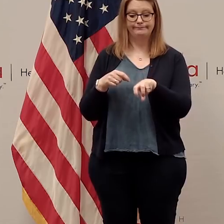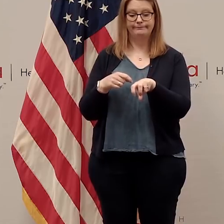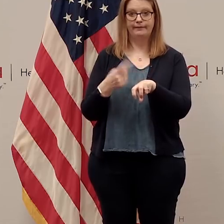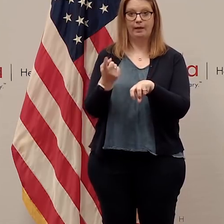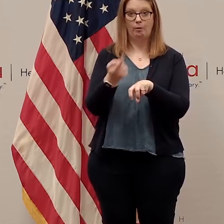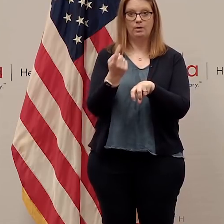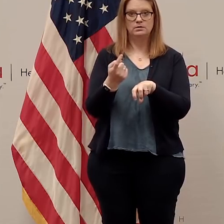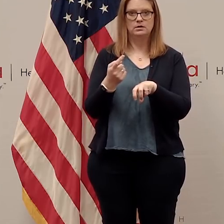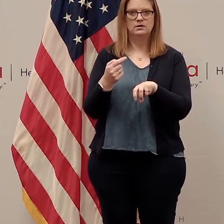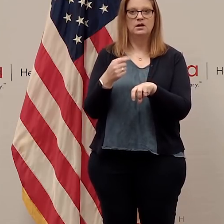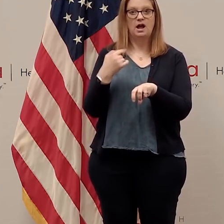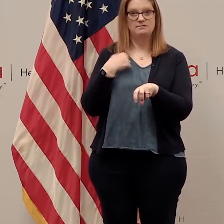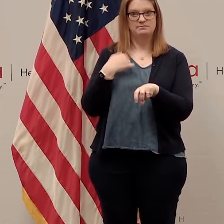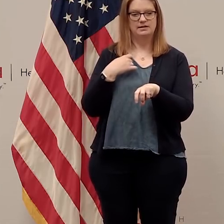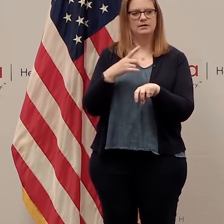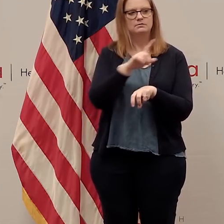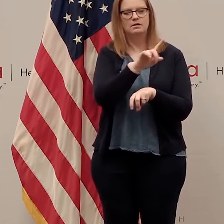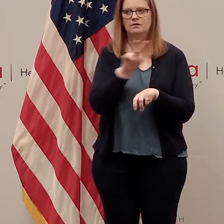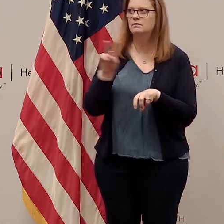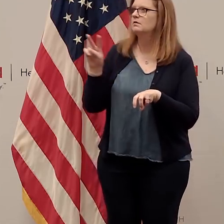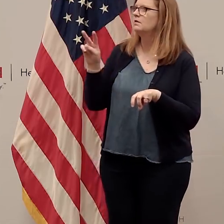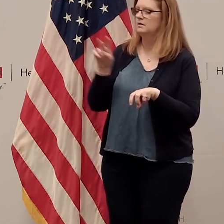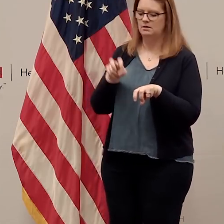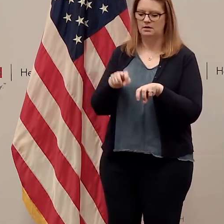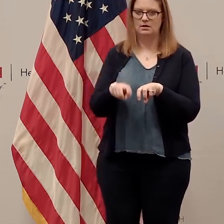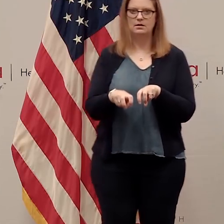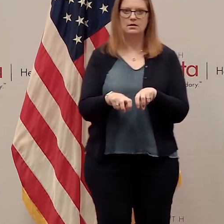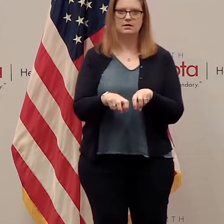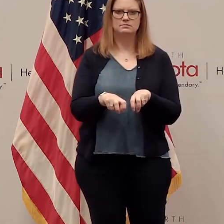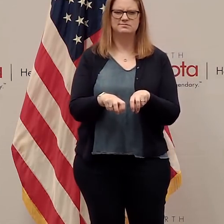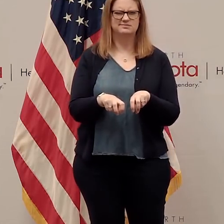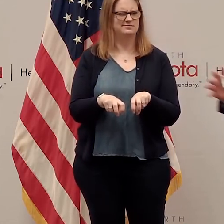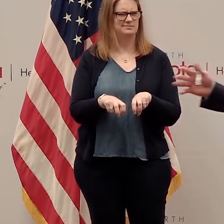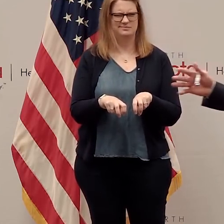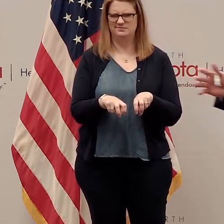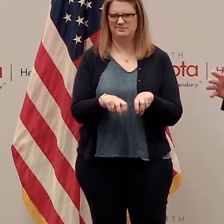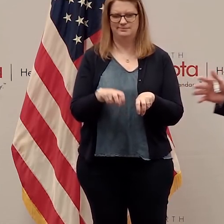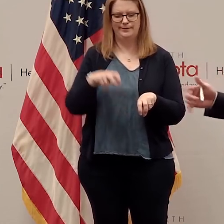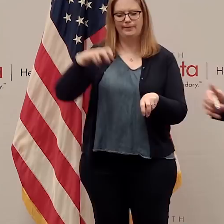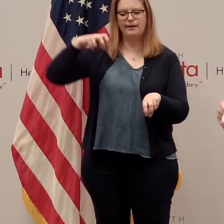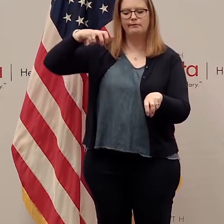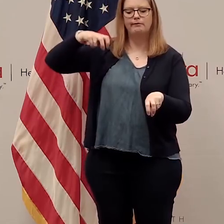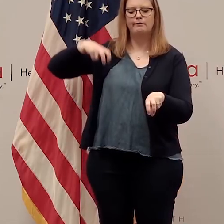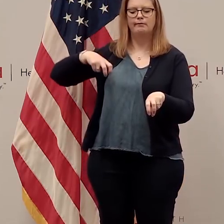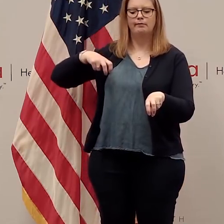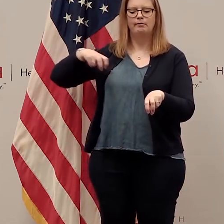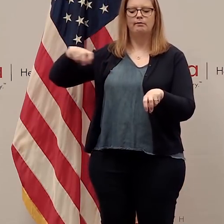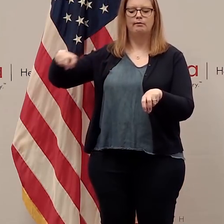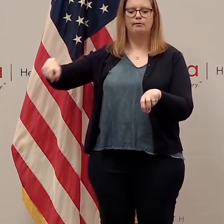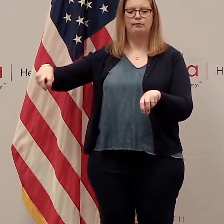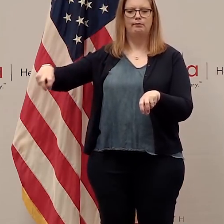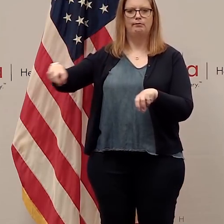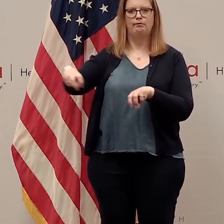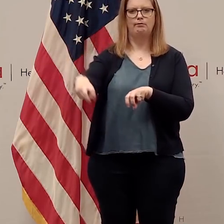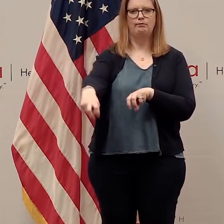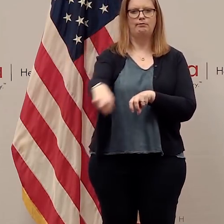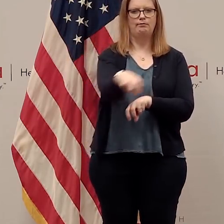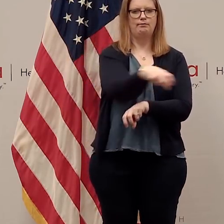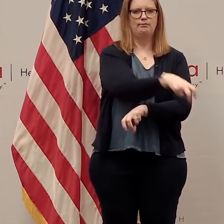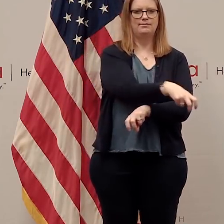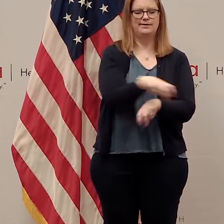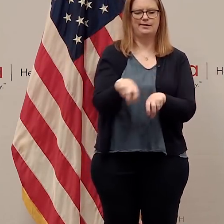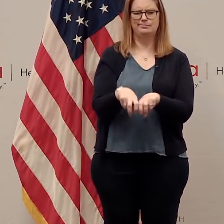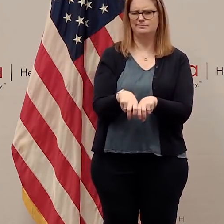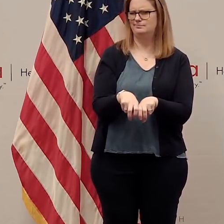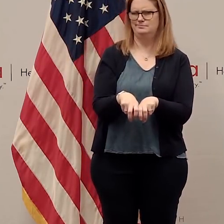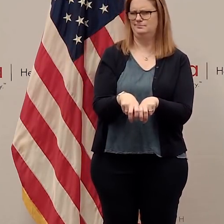person that they don't know in the middle of the theater. You pick the spot that is, comfortably far enough away, but where you can still view. So again, I think that